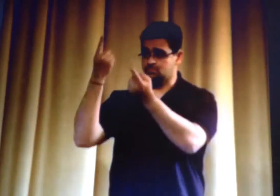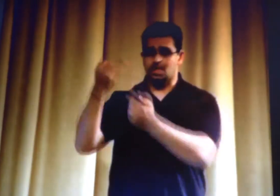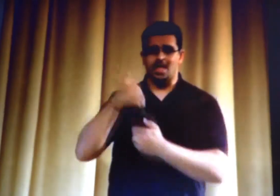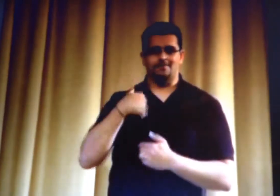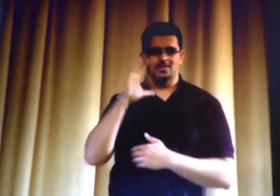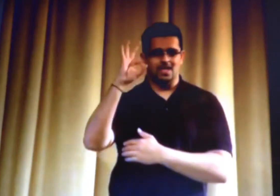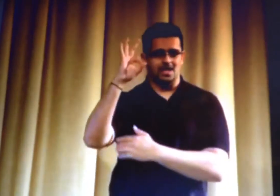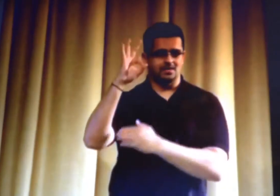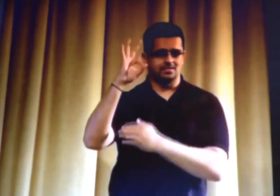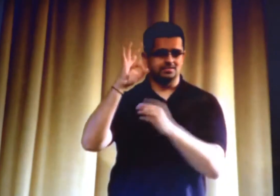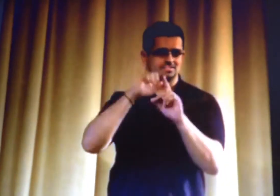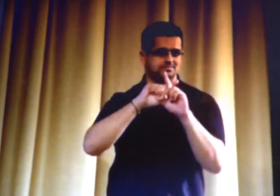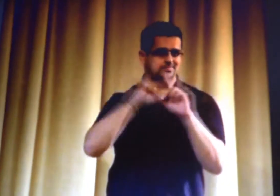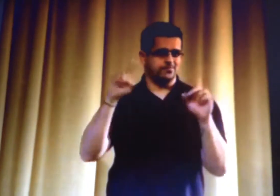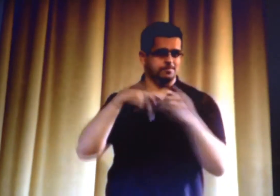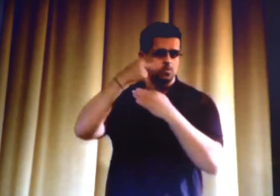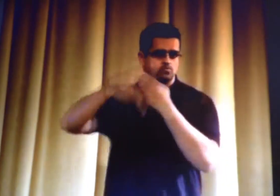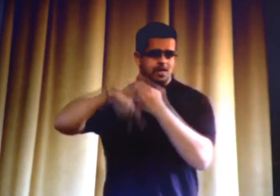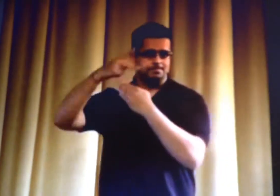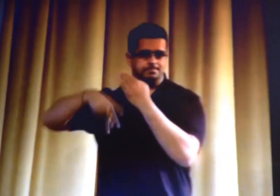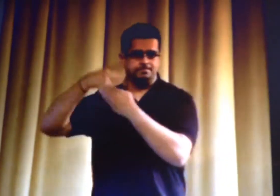were cultural difficulties, this would benefit them.